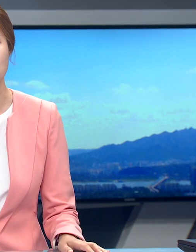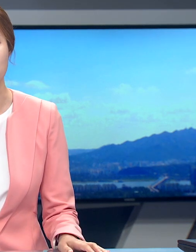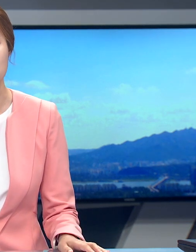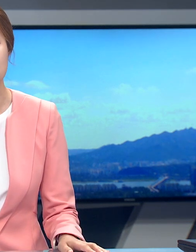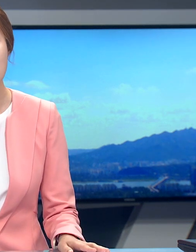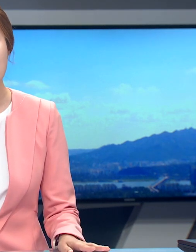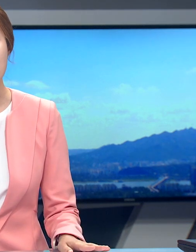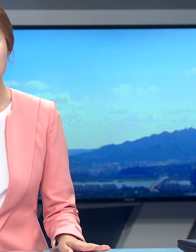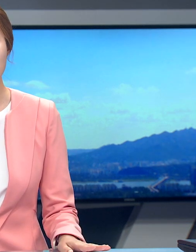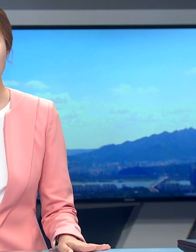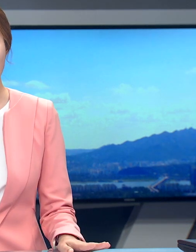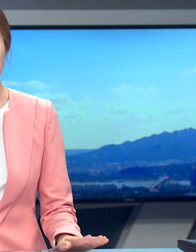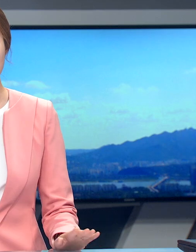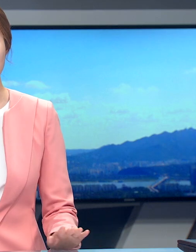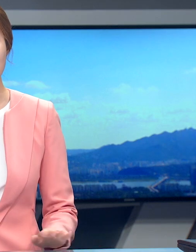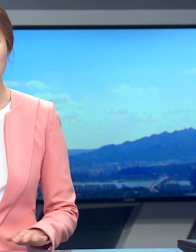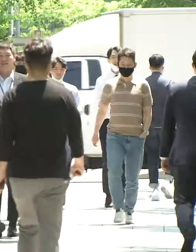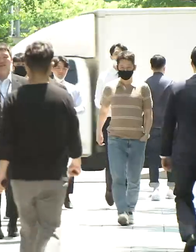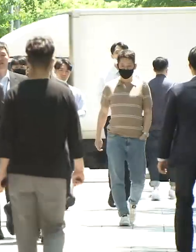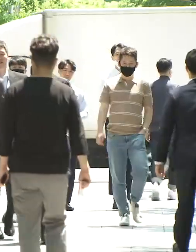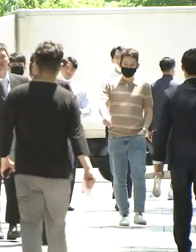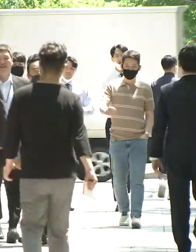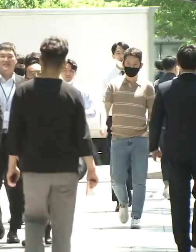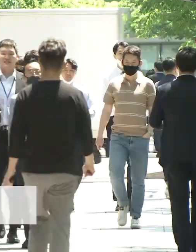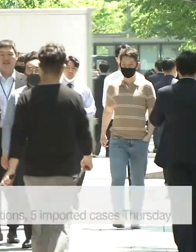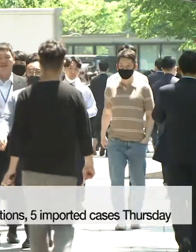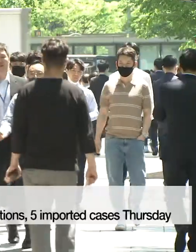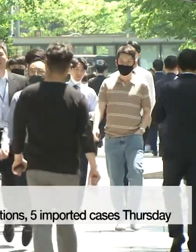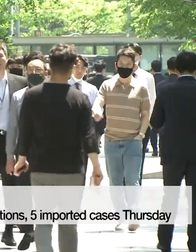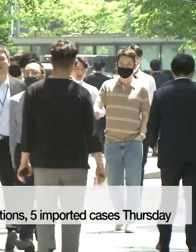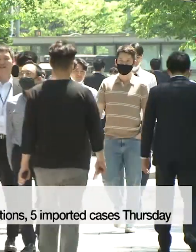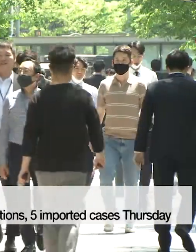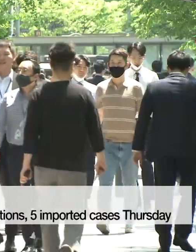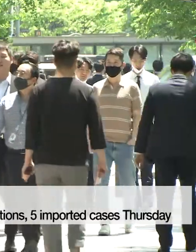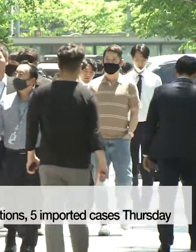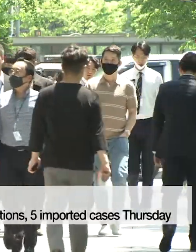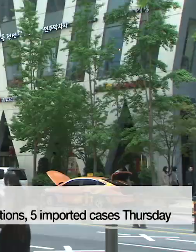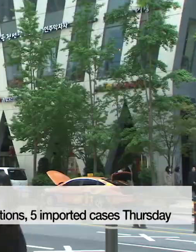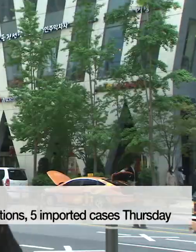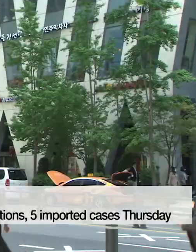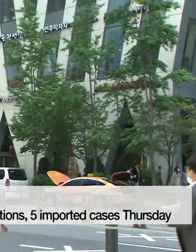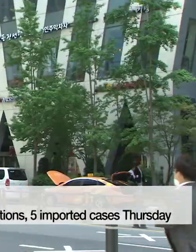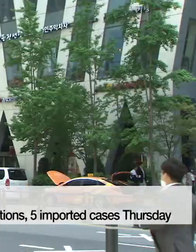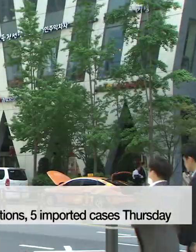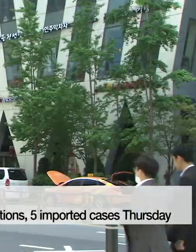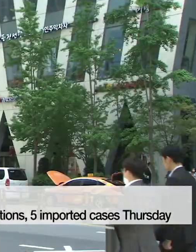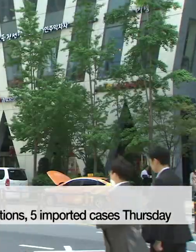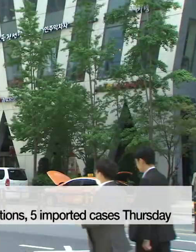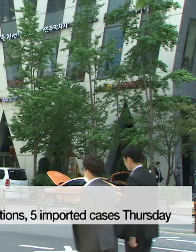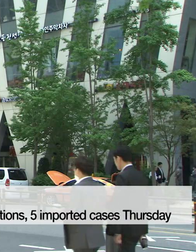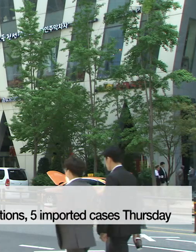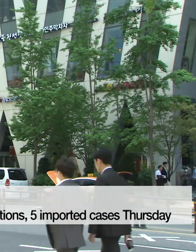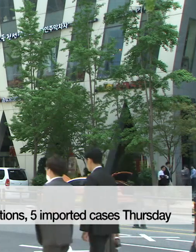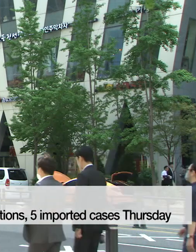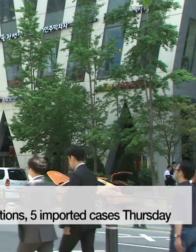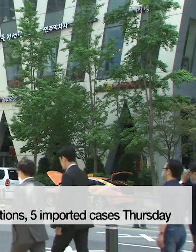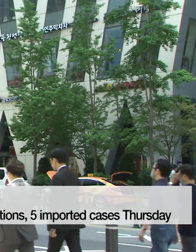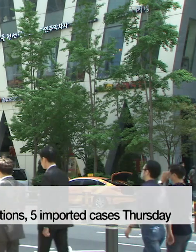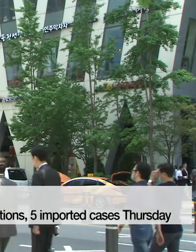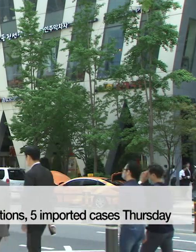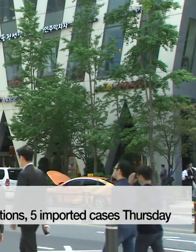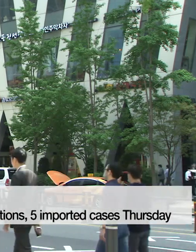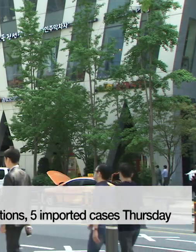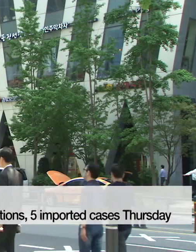local transmissions. In the metropolitan region, 8 were reported in Seoul, 9 in Gyeonggi-do province, 1